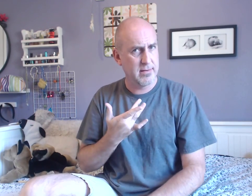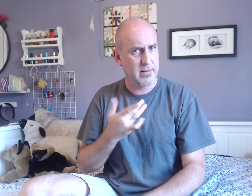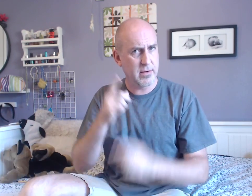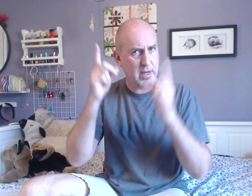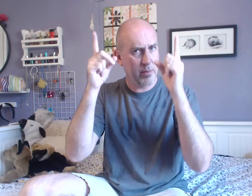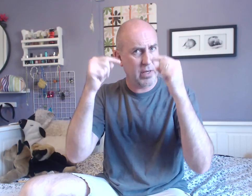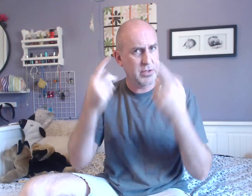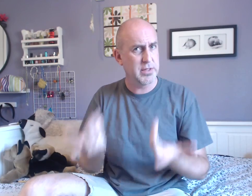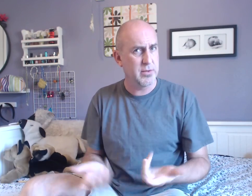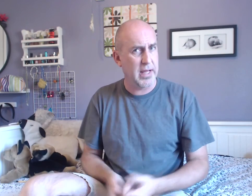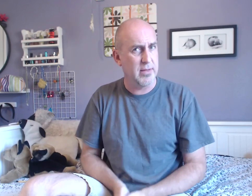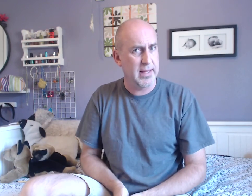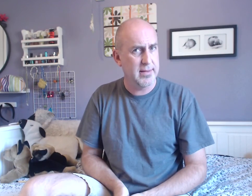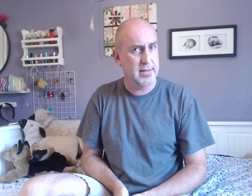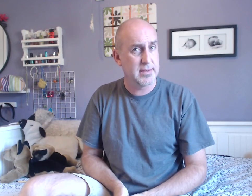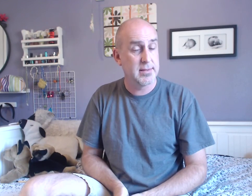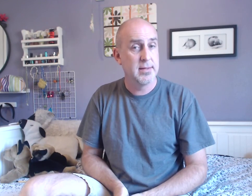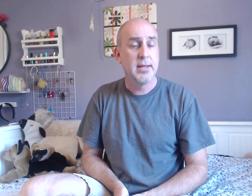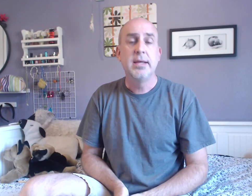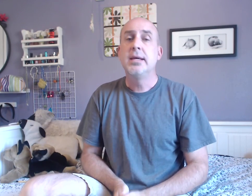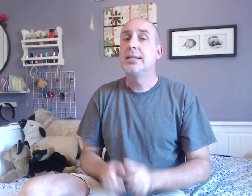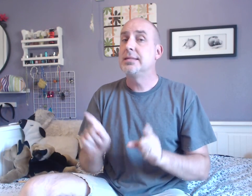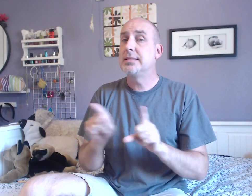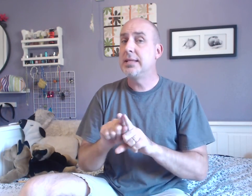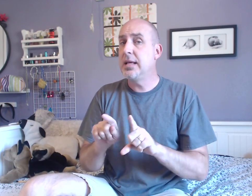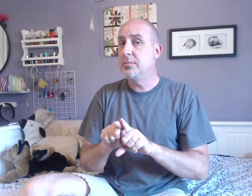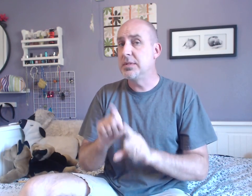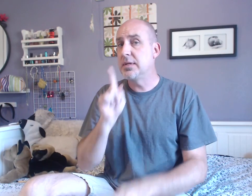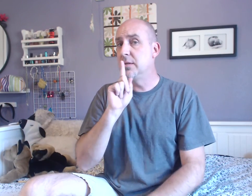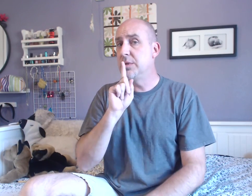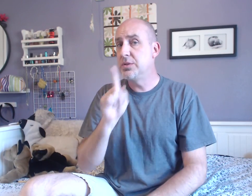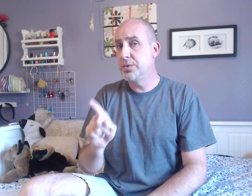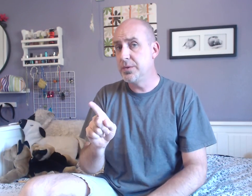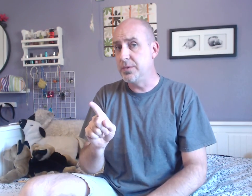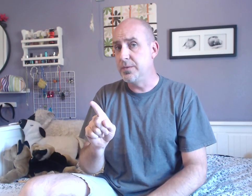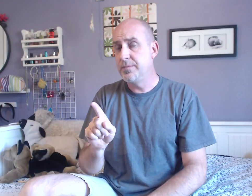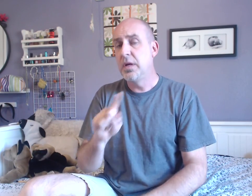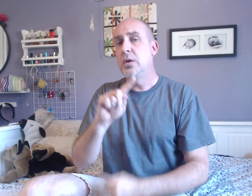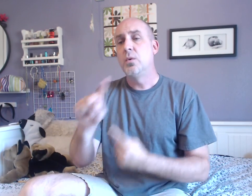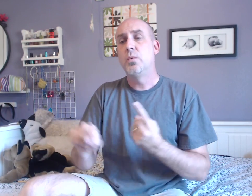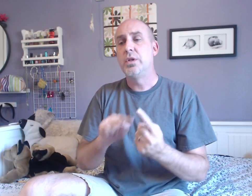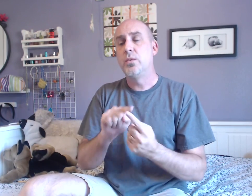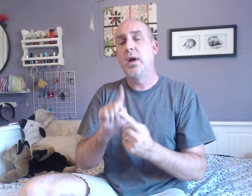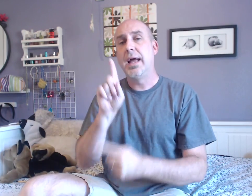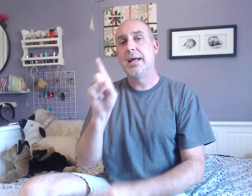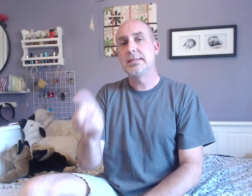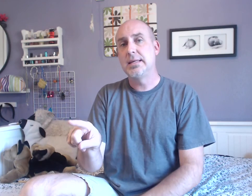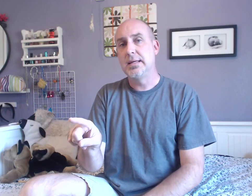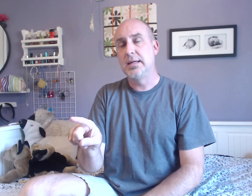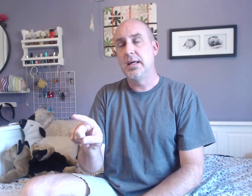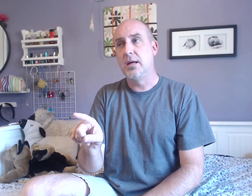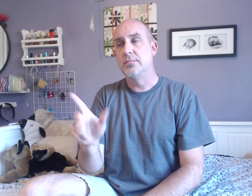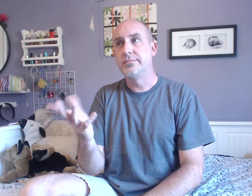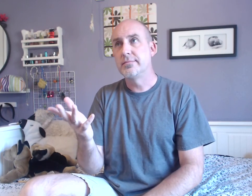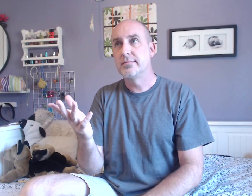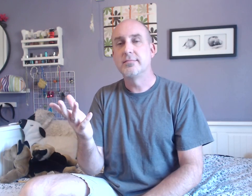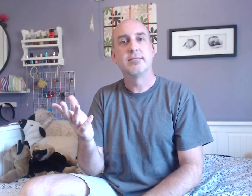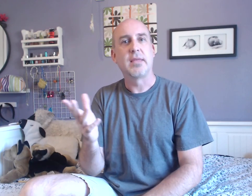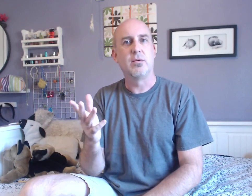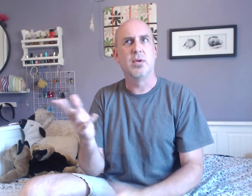your eyebrows should go down like this. The same is going to be true when you are asking, what are